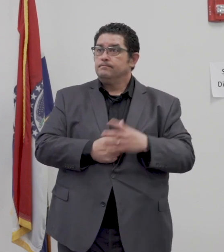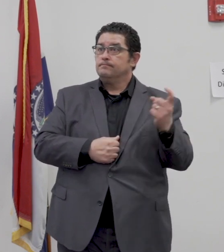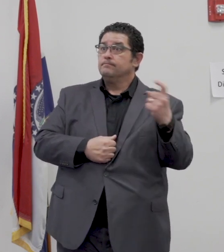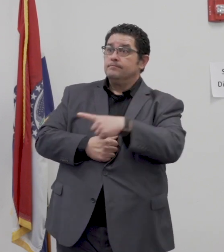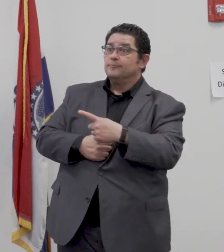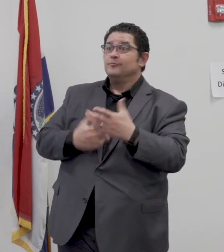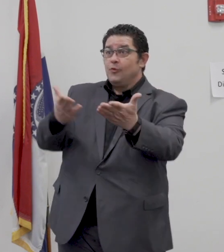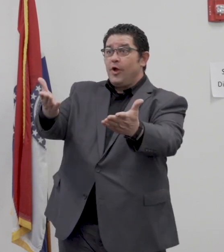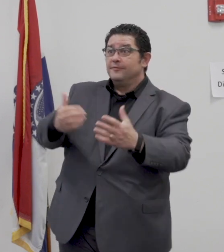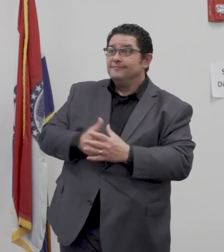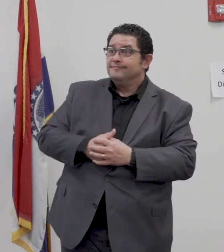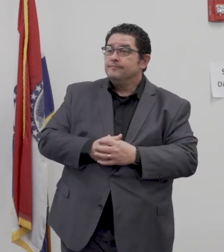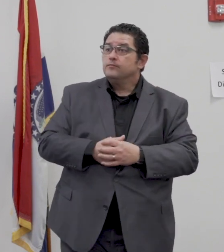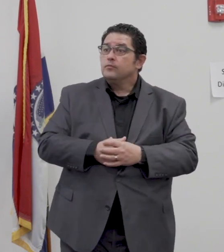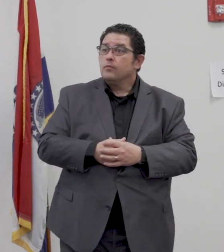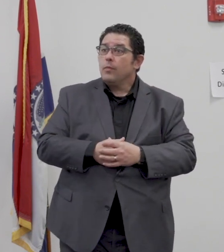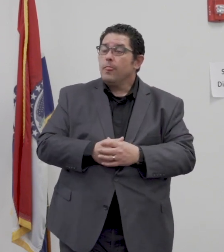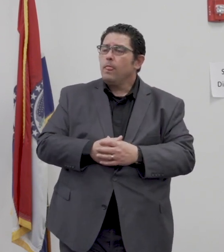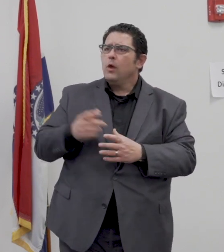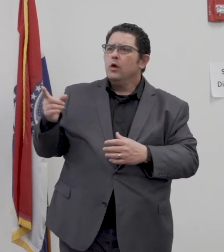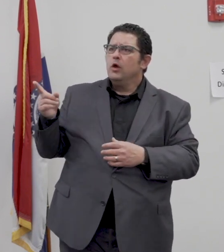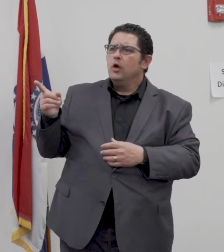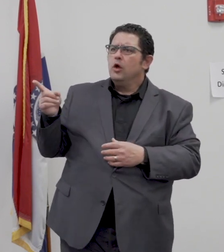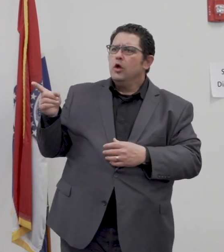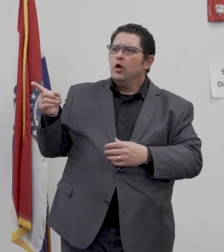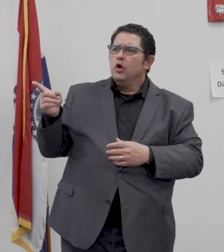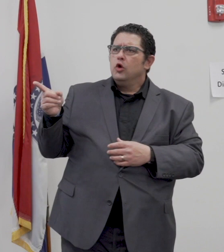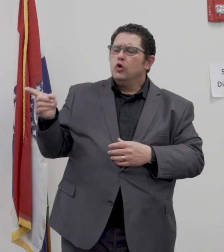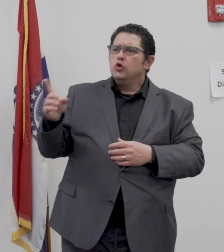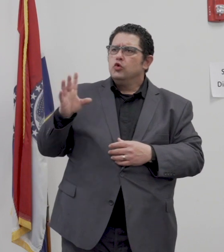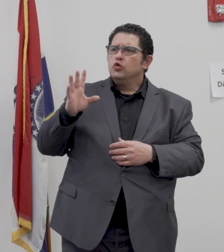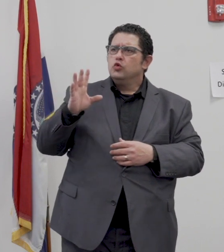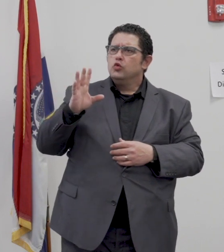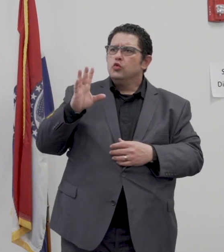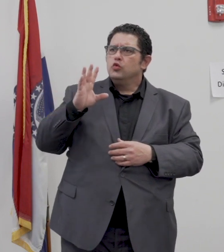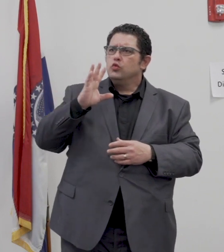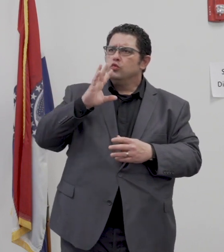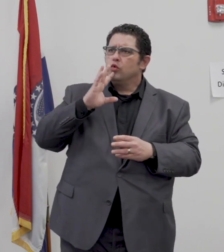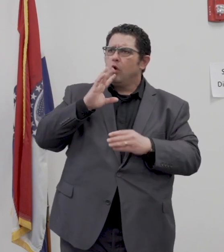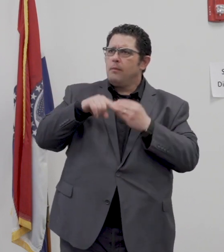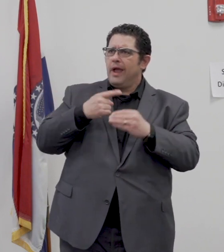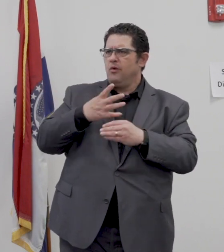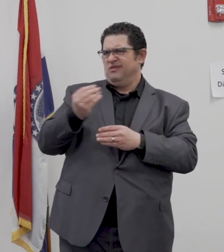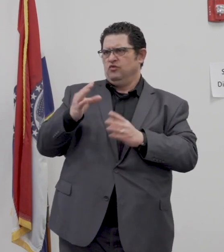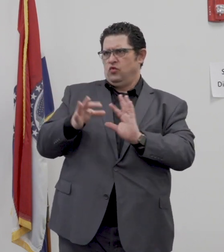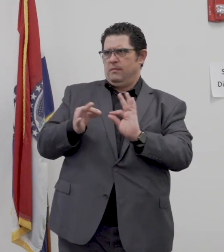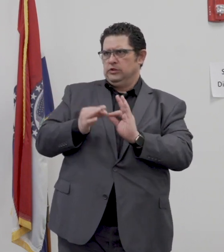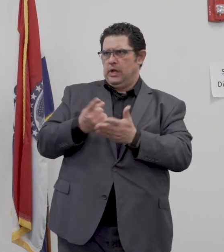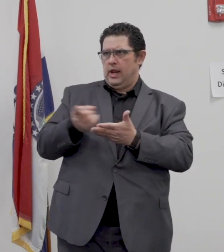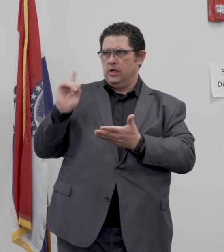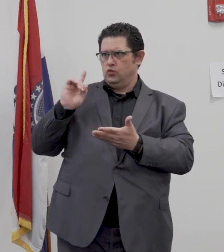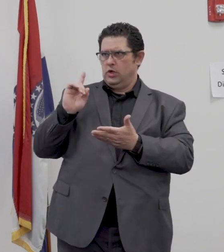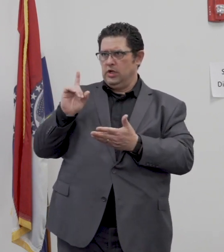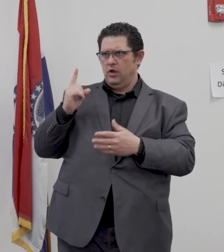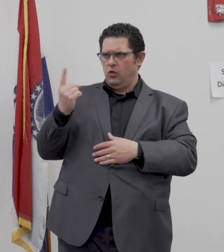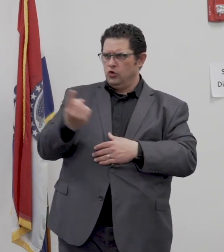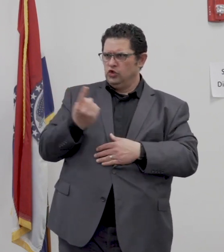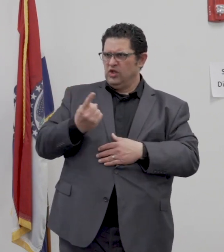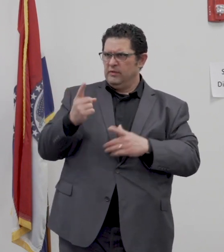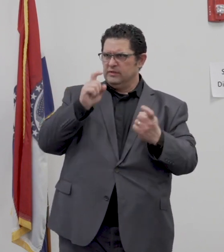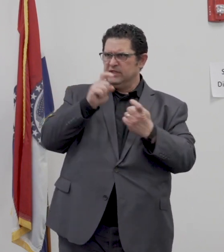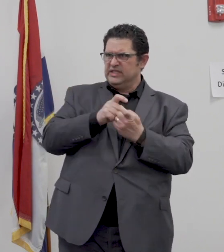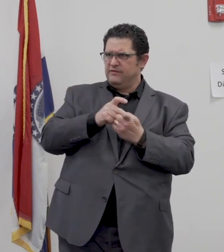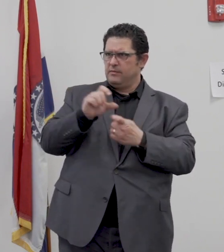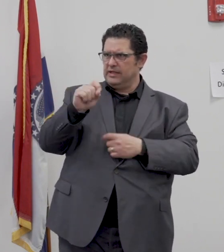Go ahead. Dr. B, you alluded to it there, and you alluded to it last week, but I'm just wondering, is there something specific about the